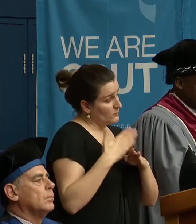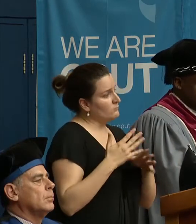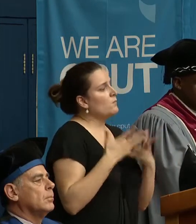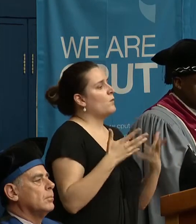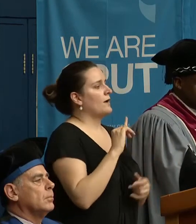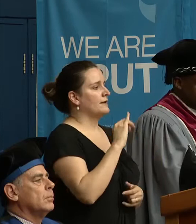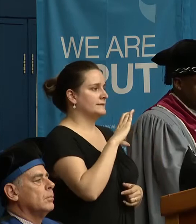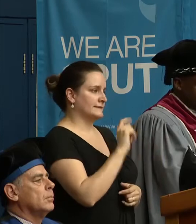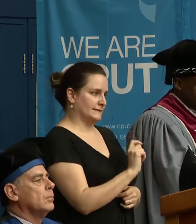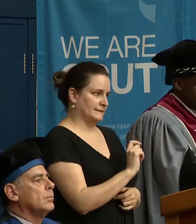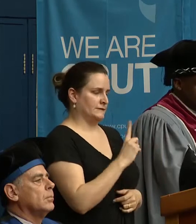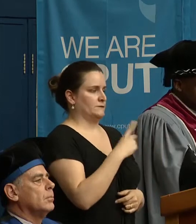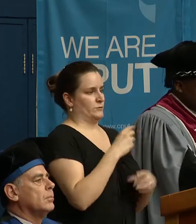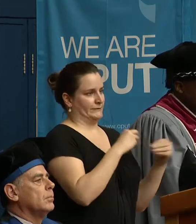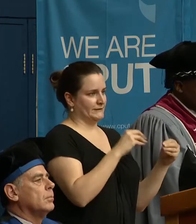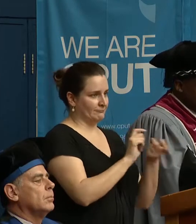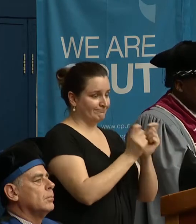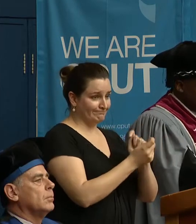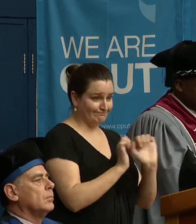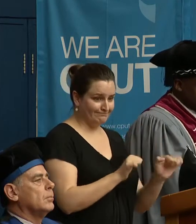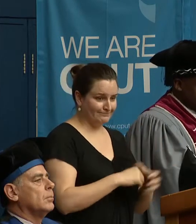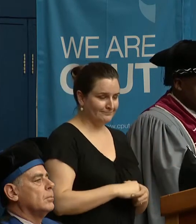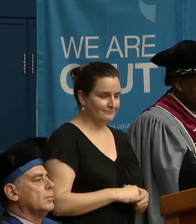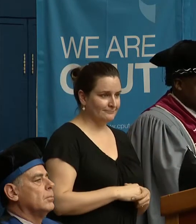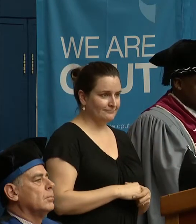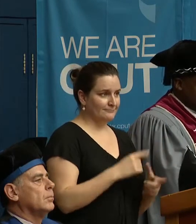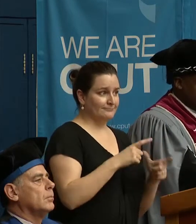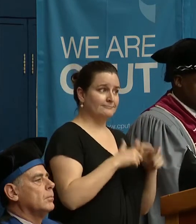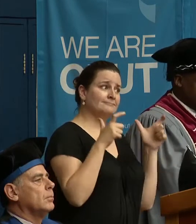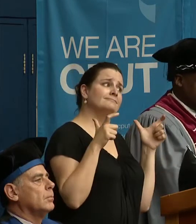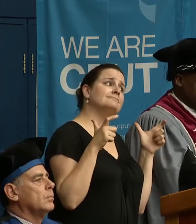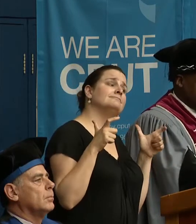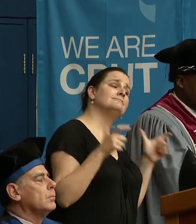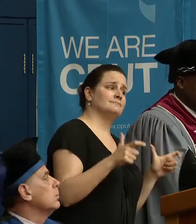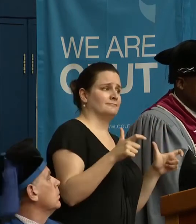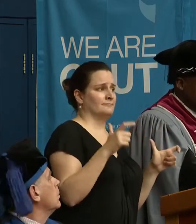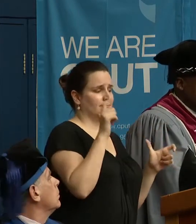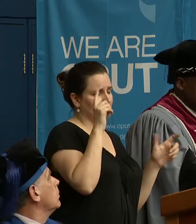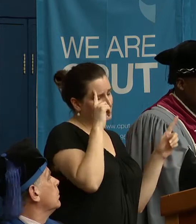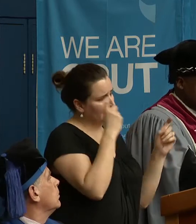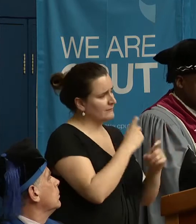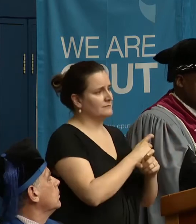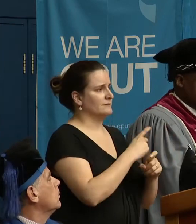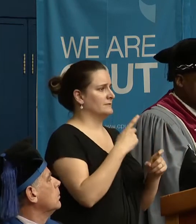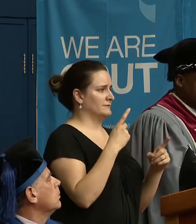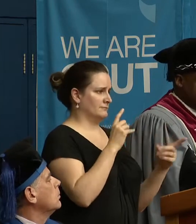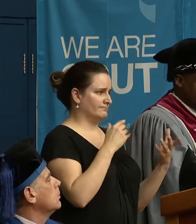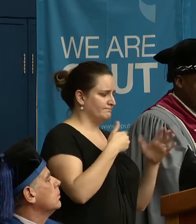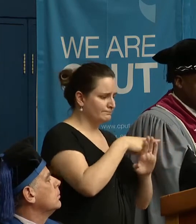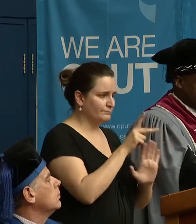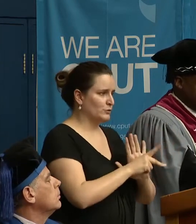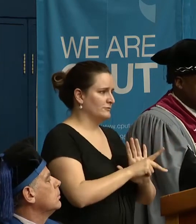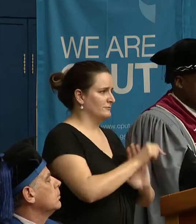ICT-enabled business transformations, spans a diverse set of large, complex organizations. Nivesh and his project